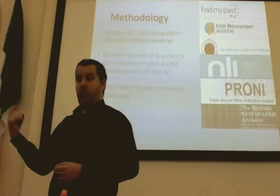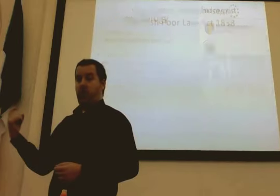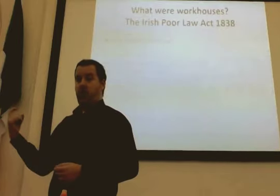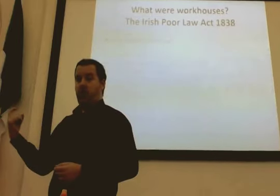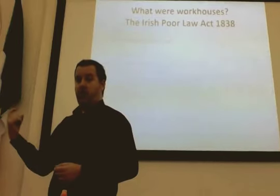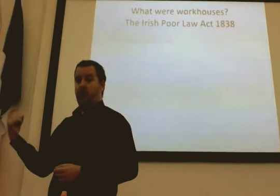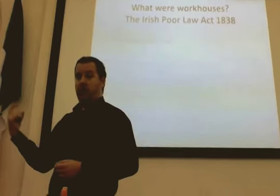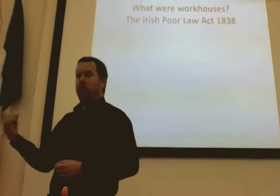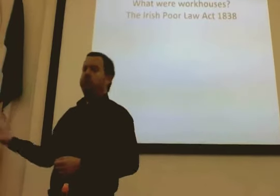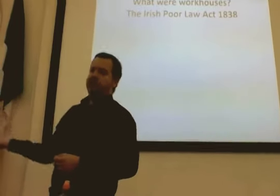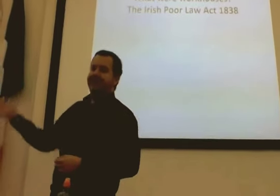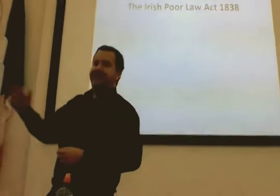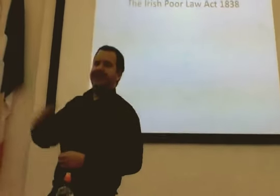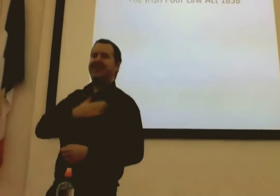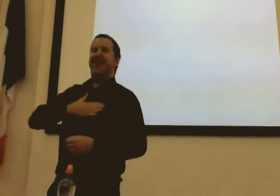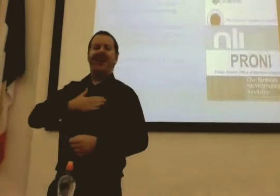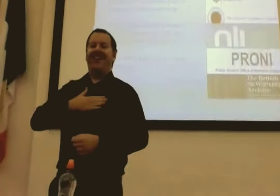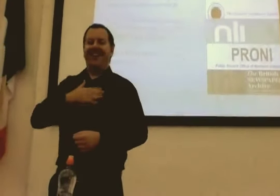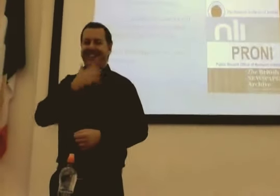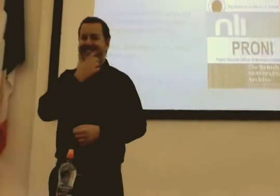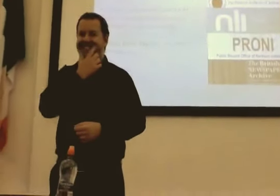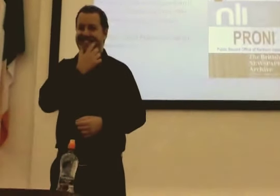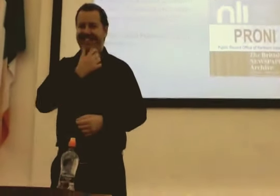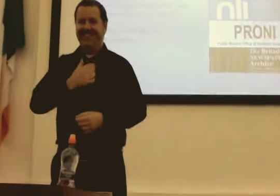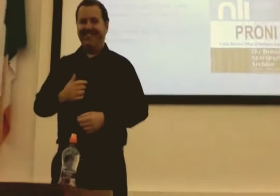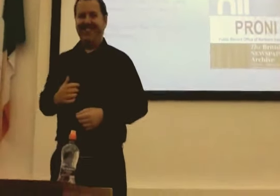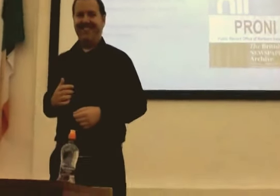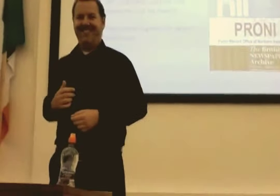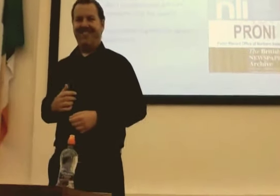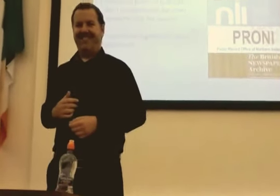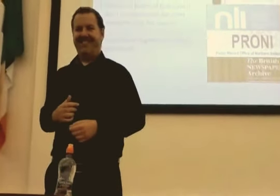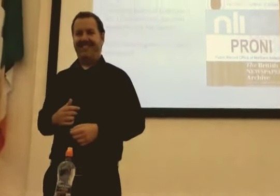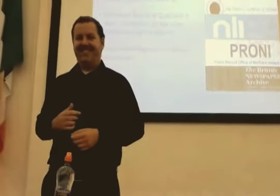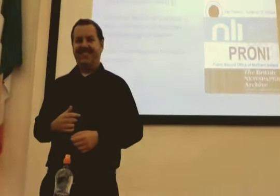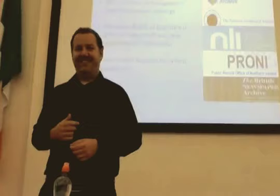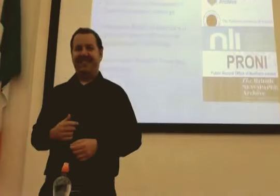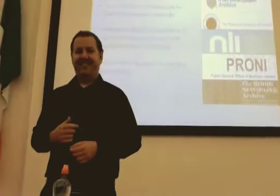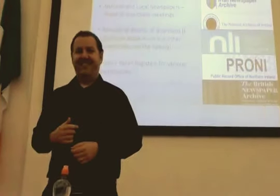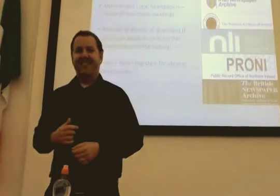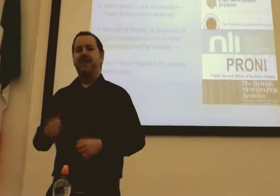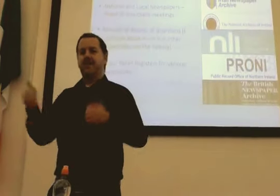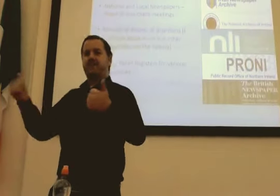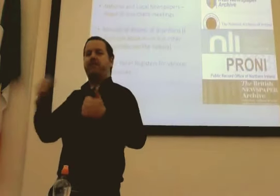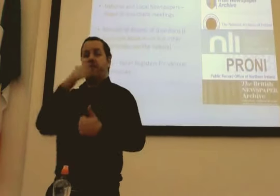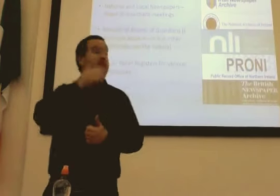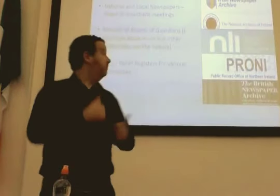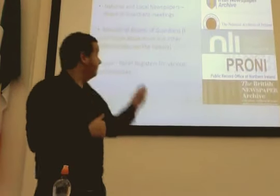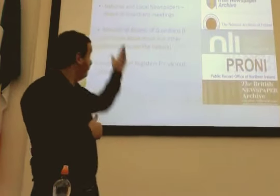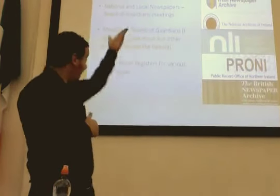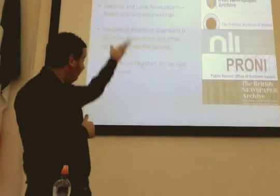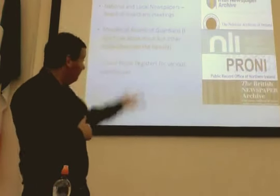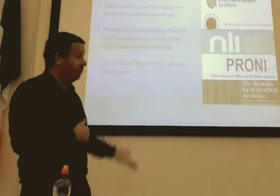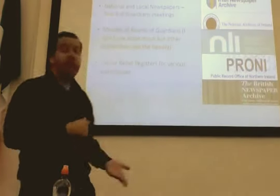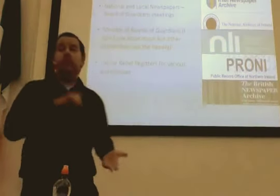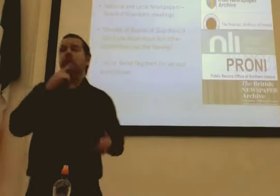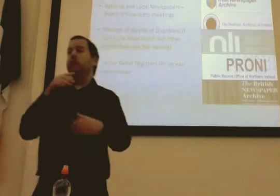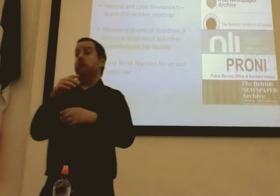Okay, this is one more. Oh, sorry. Sorry, I thought there was one more aspect of that slide. That's great. Okay, so as you can see